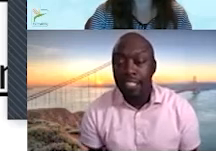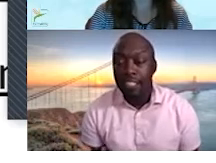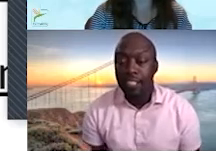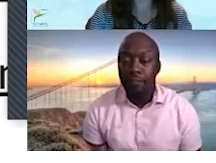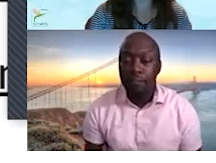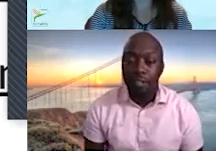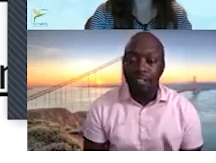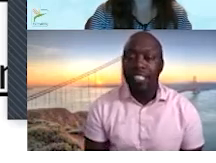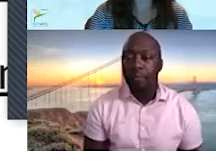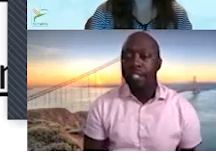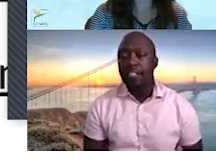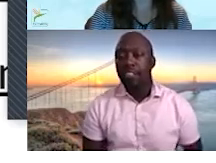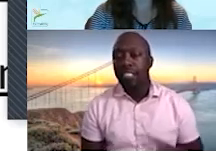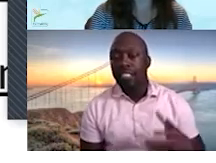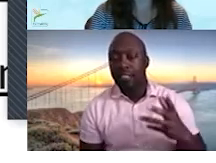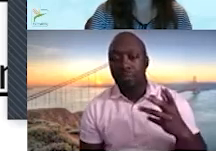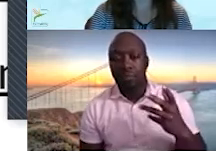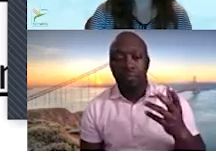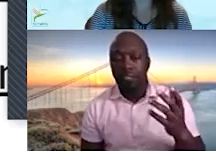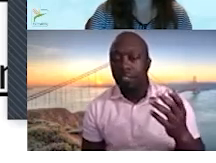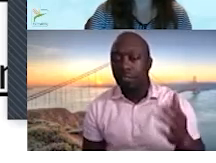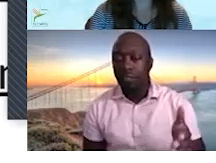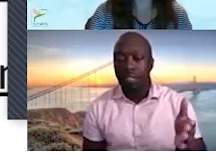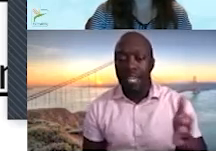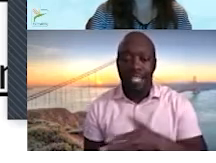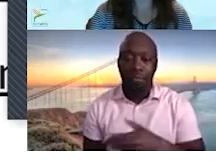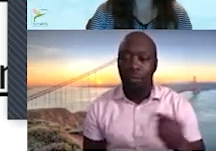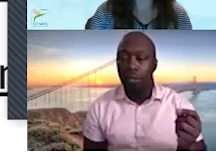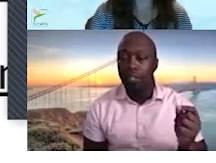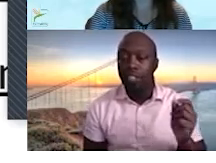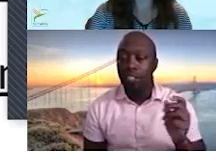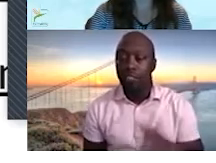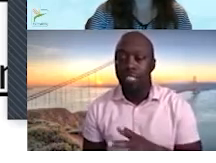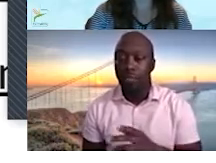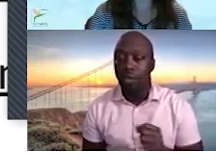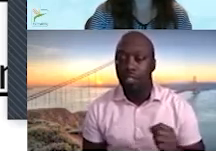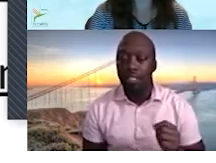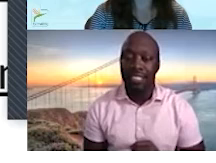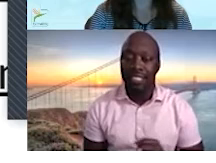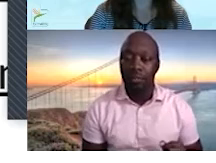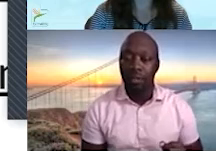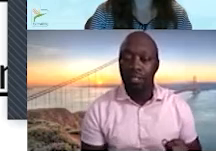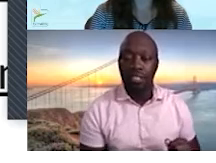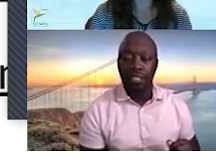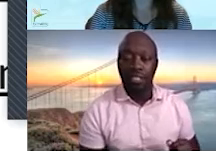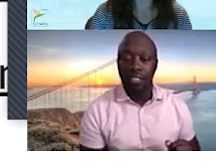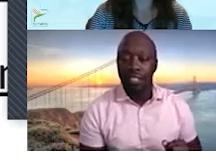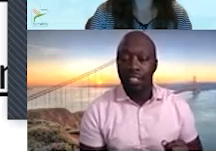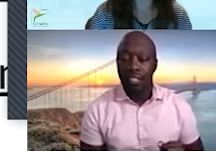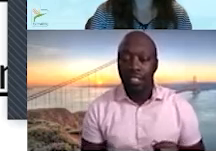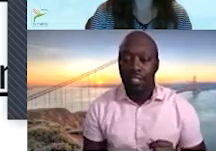1 year, you're very experienced, you can add more words, 3 words, 6